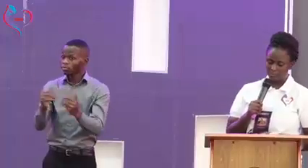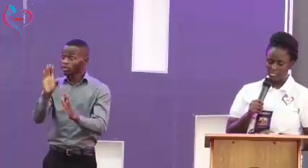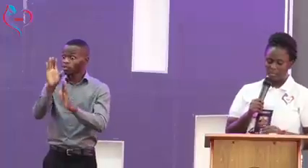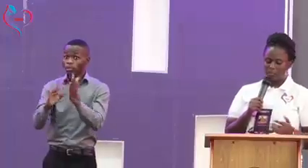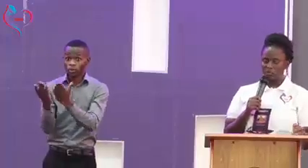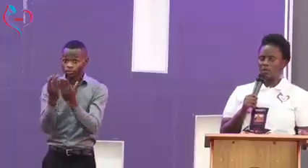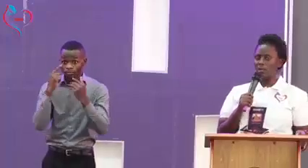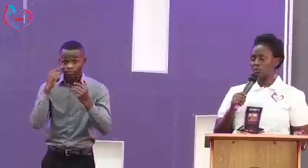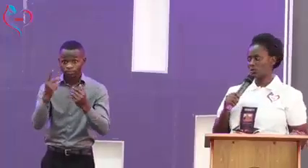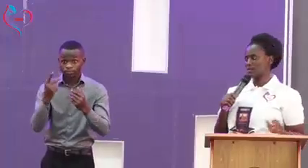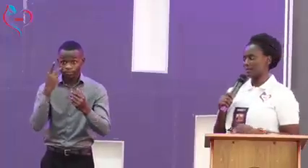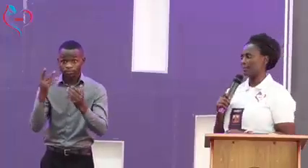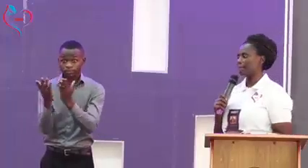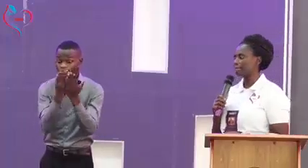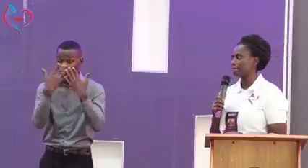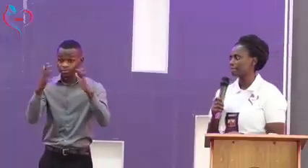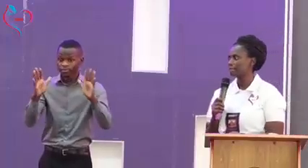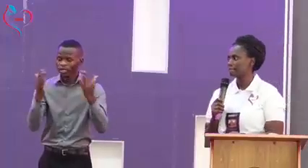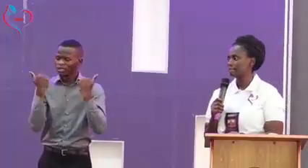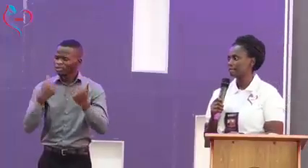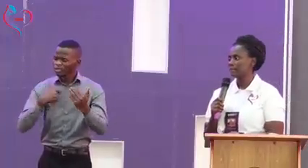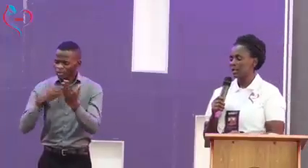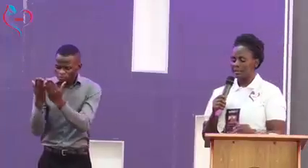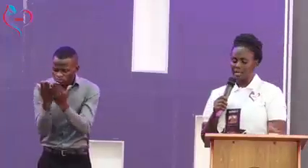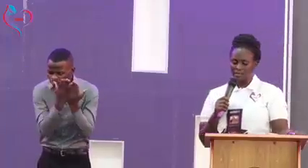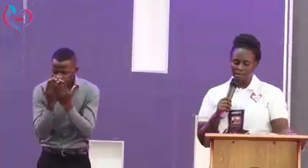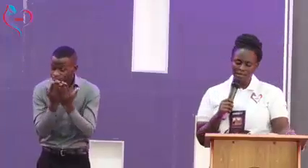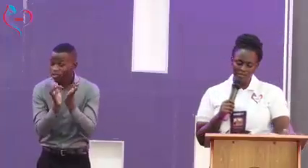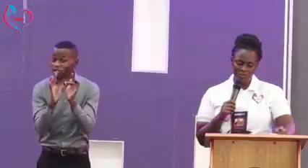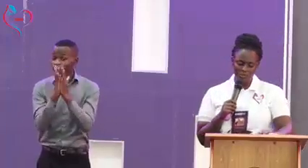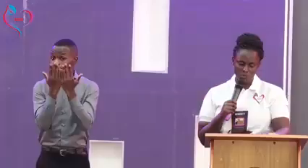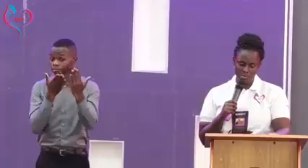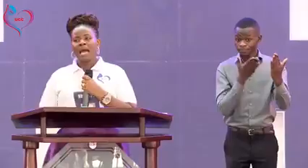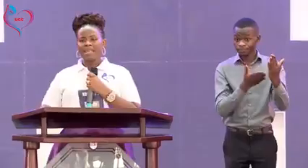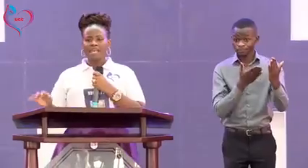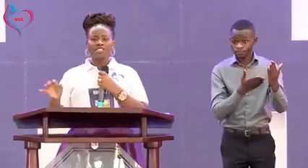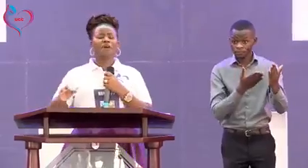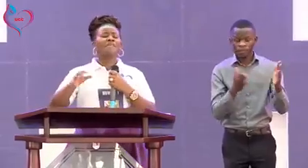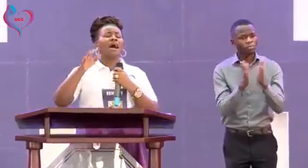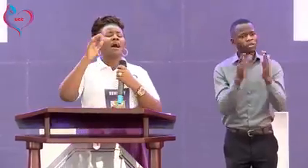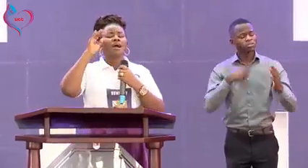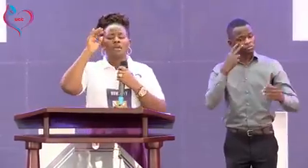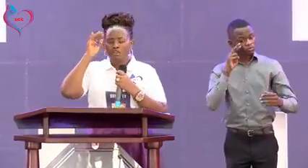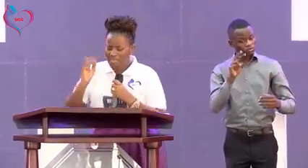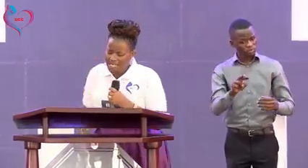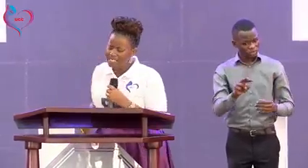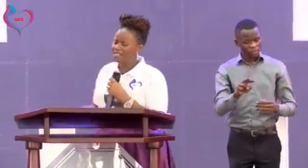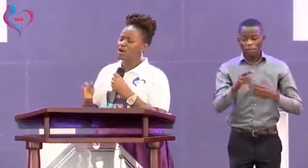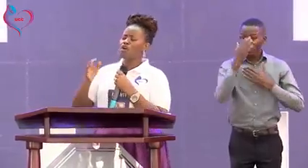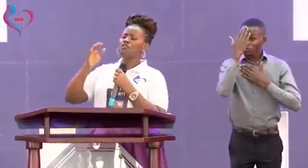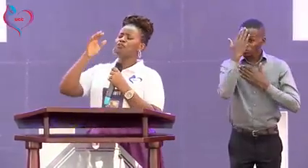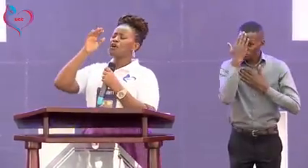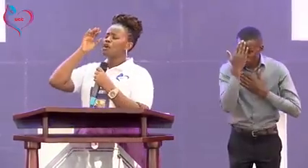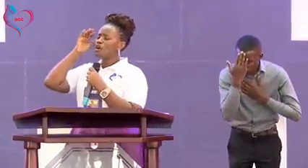we have read. I was reading this chapter. And I saw the